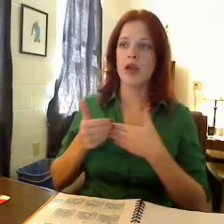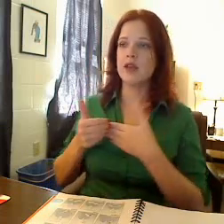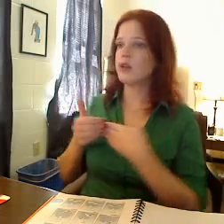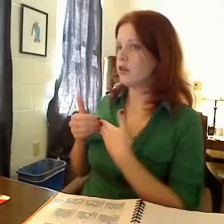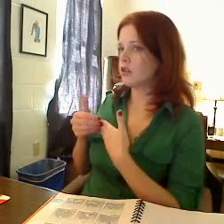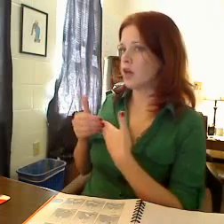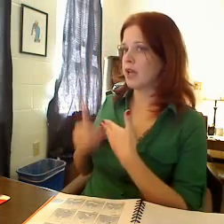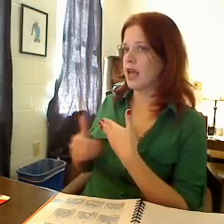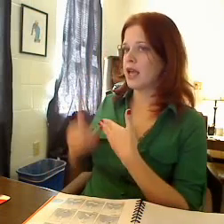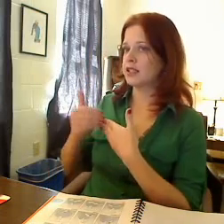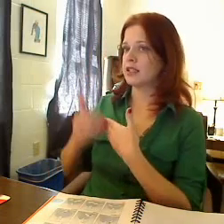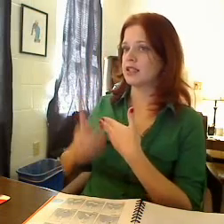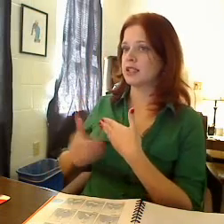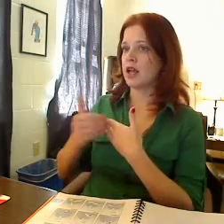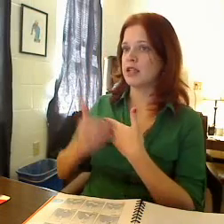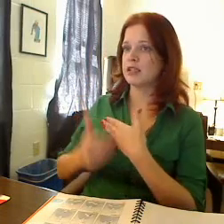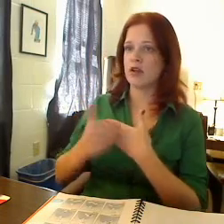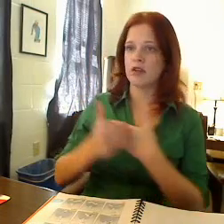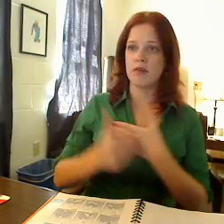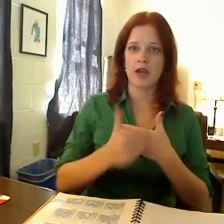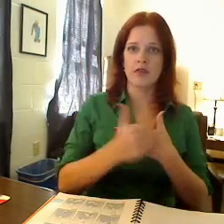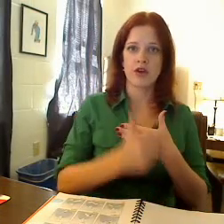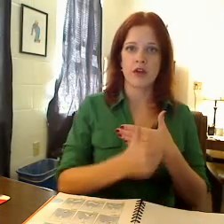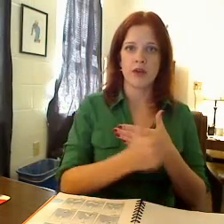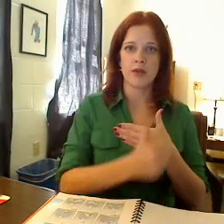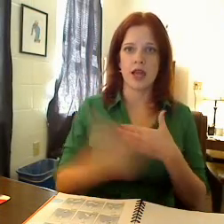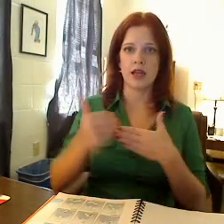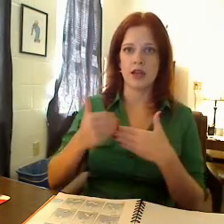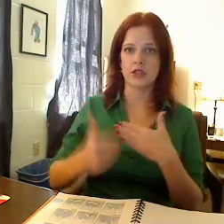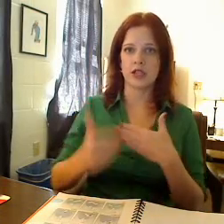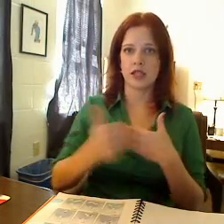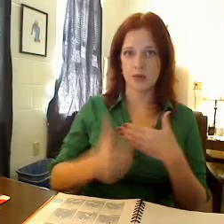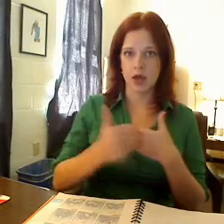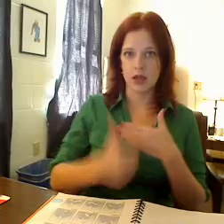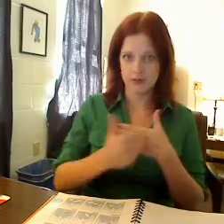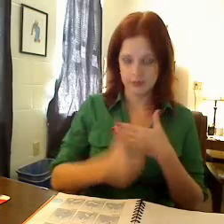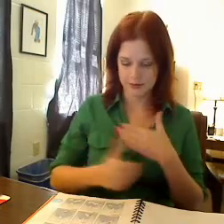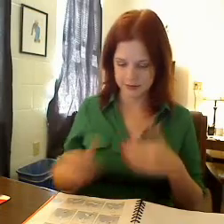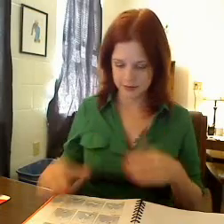Bread, your dominant hand is going to slice along the back of your non-dominant hand like you're slicing bread.